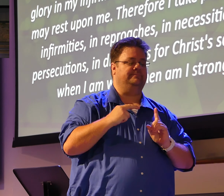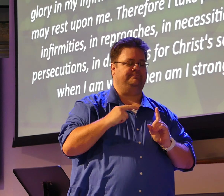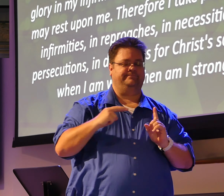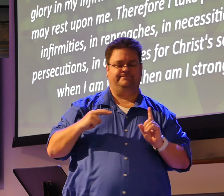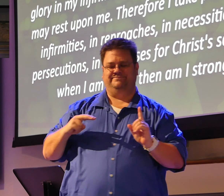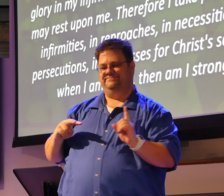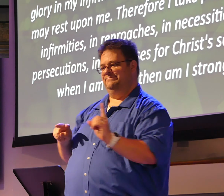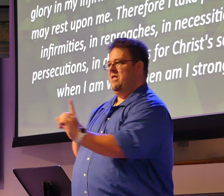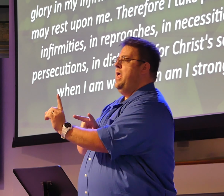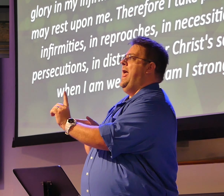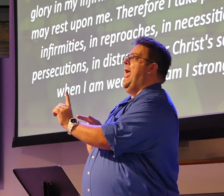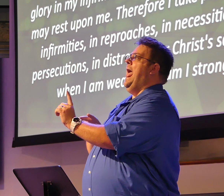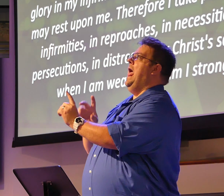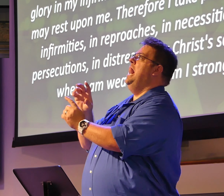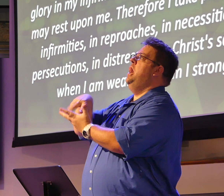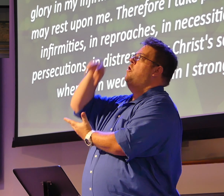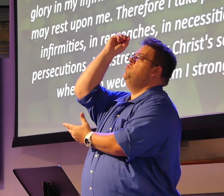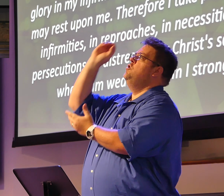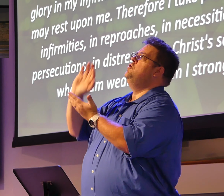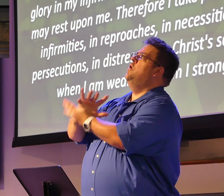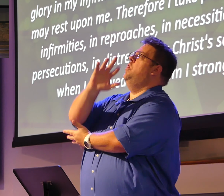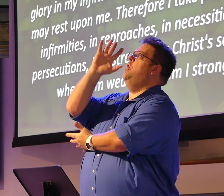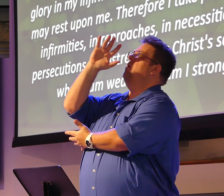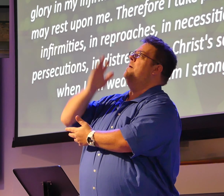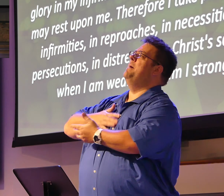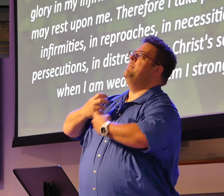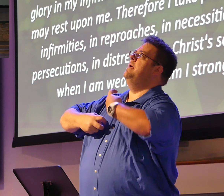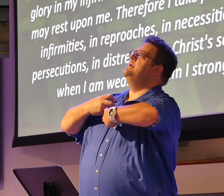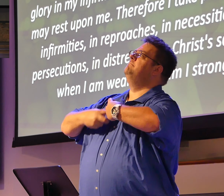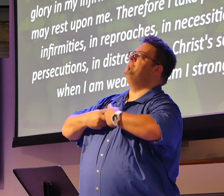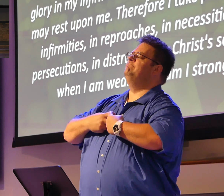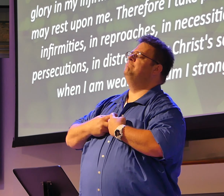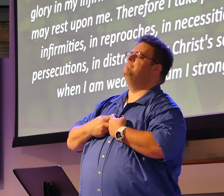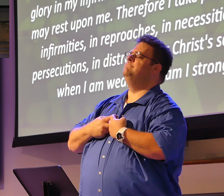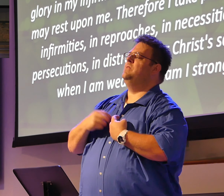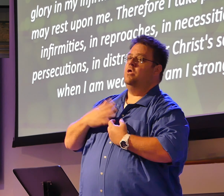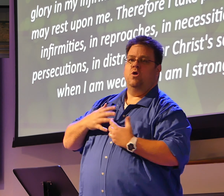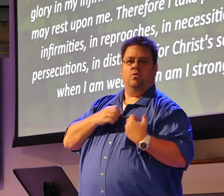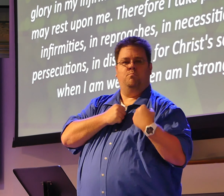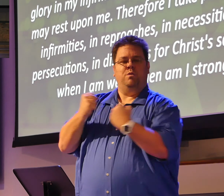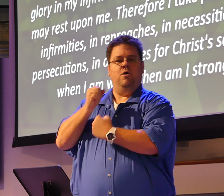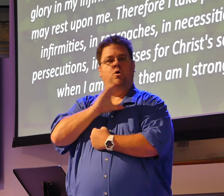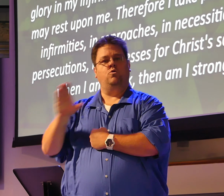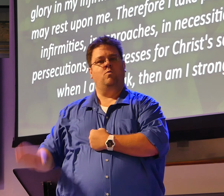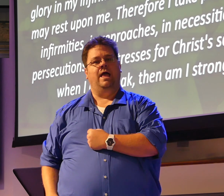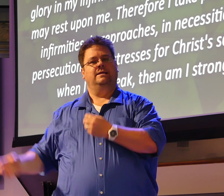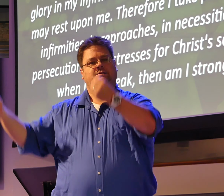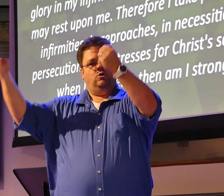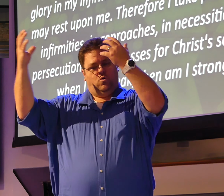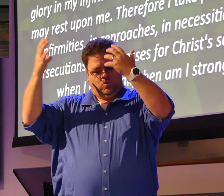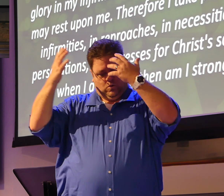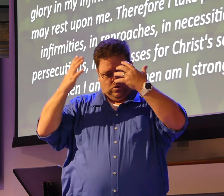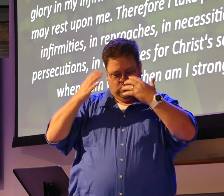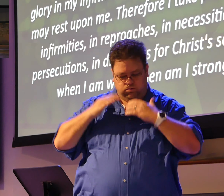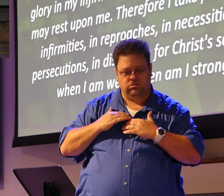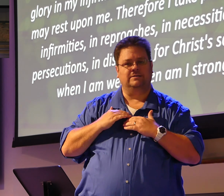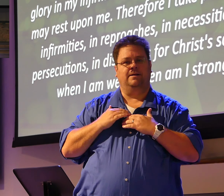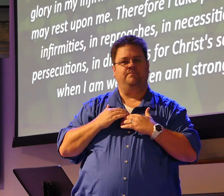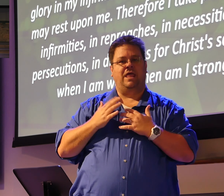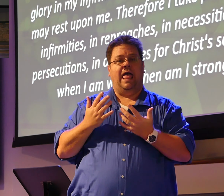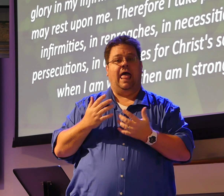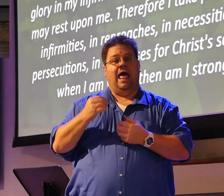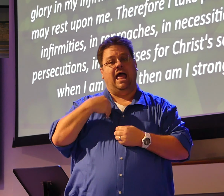after that he's like you know what i've learned to glory in my infirmities that the power of christ may rest upon